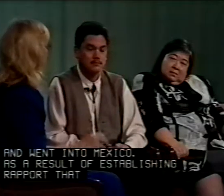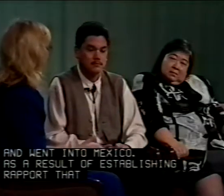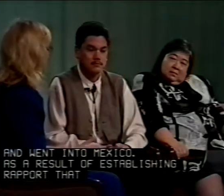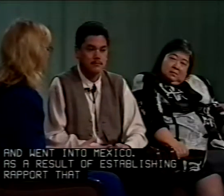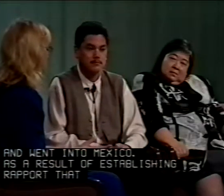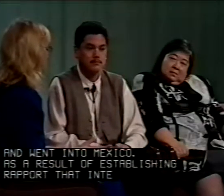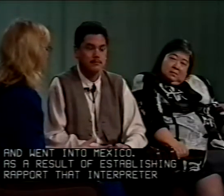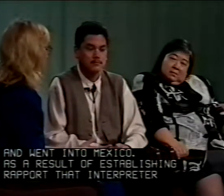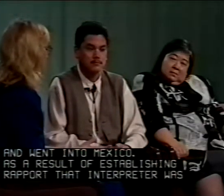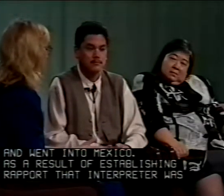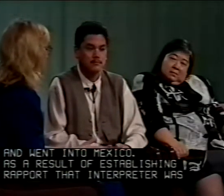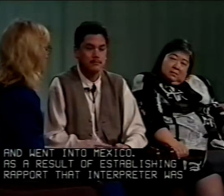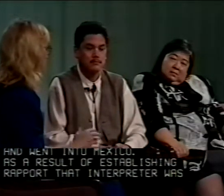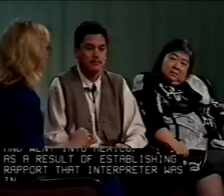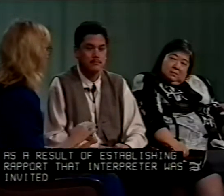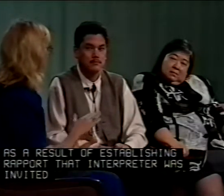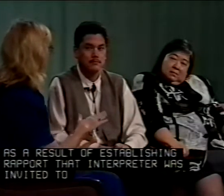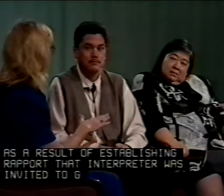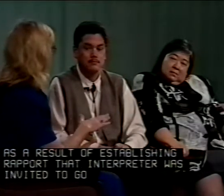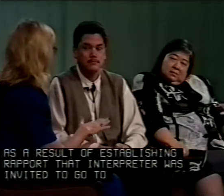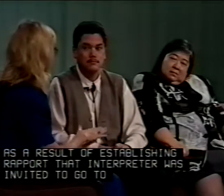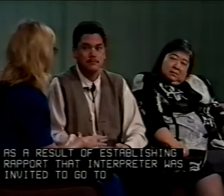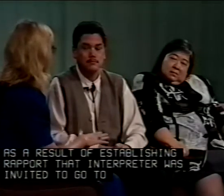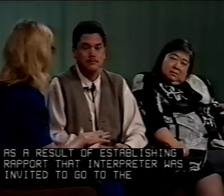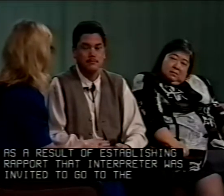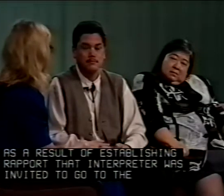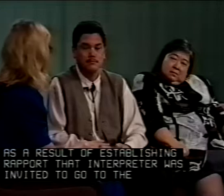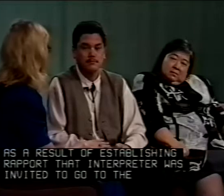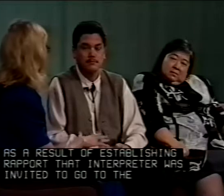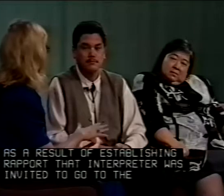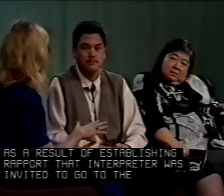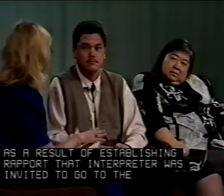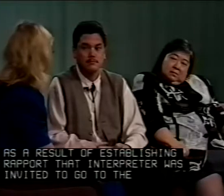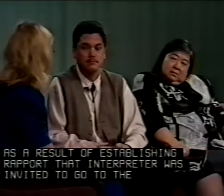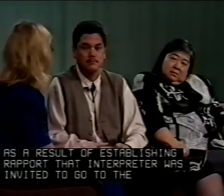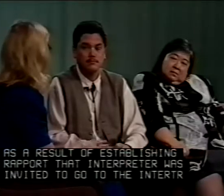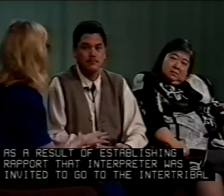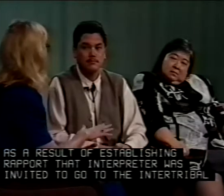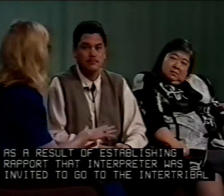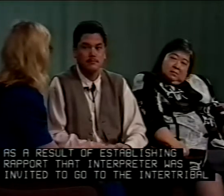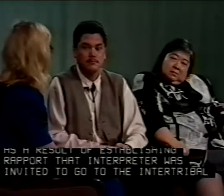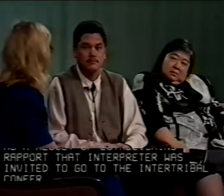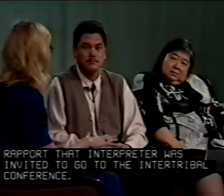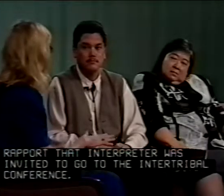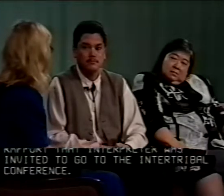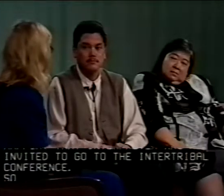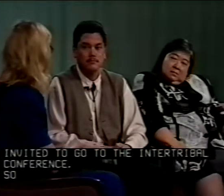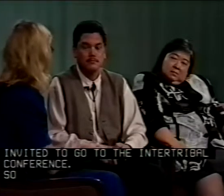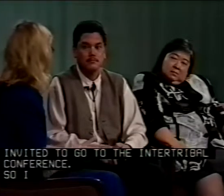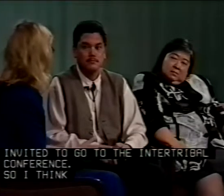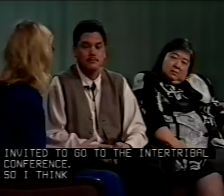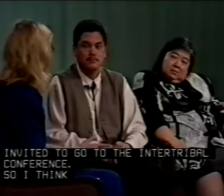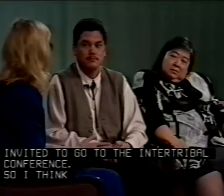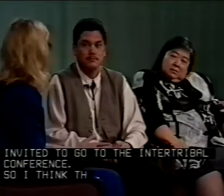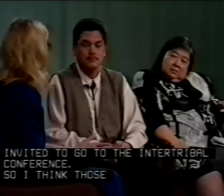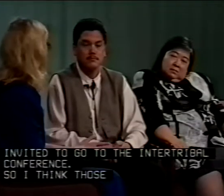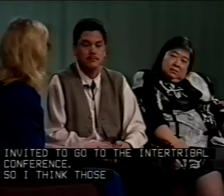it seems that we're also saying, number one, those human qualities of rapport building and openness and respect seem to be